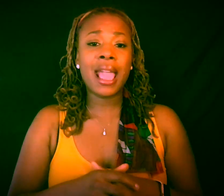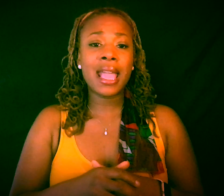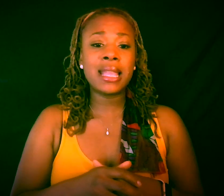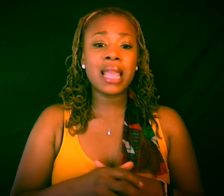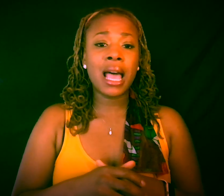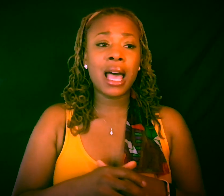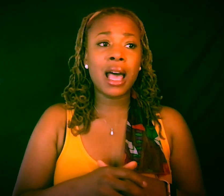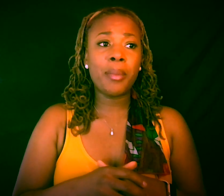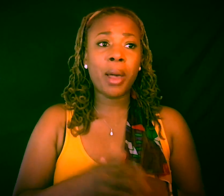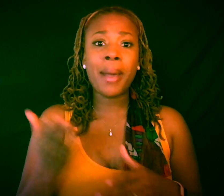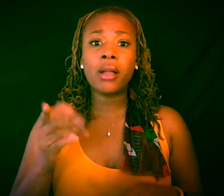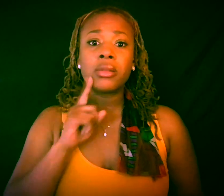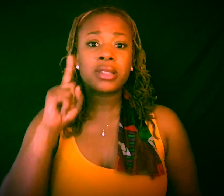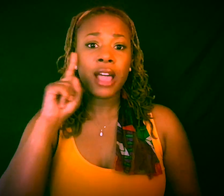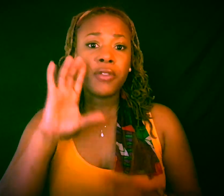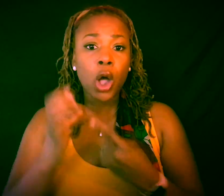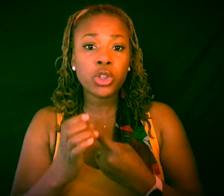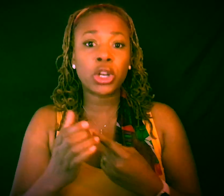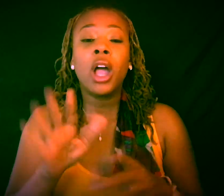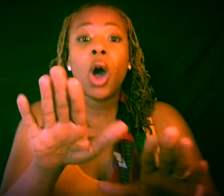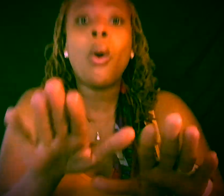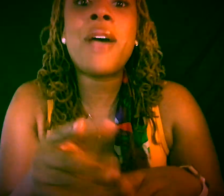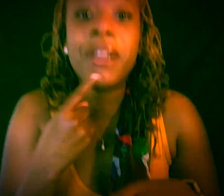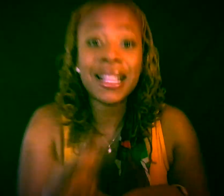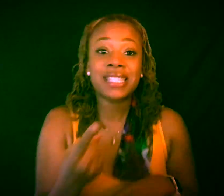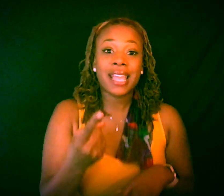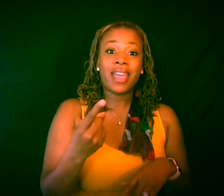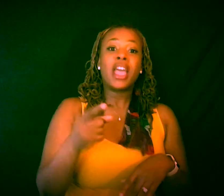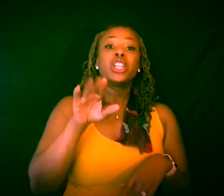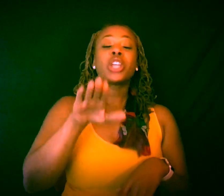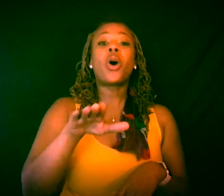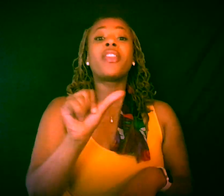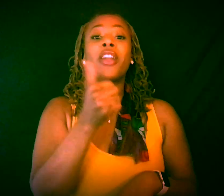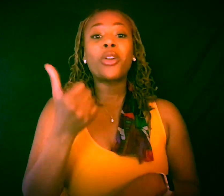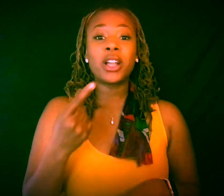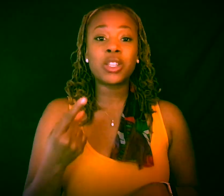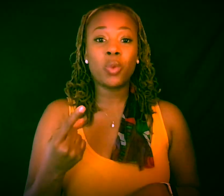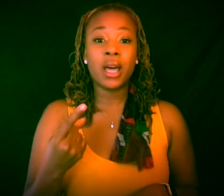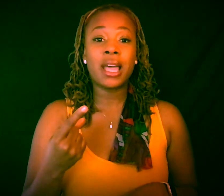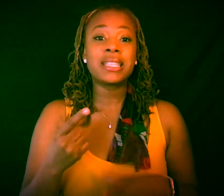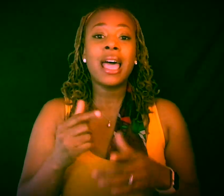and about deaf culture. Oh, I forgot to say that. So another question was,